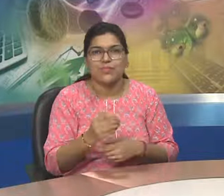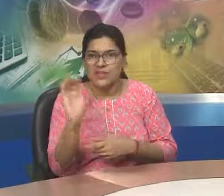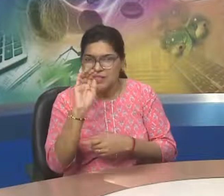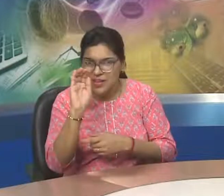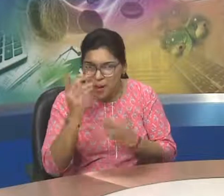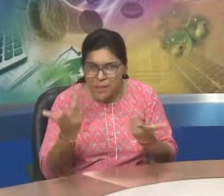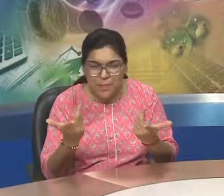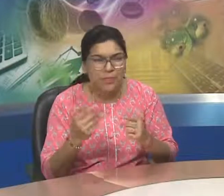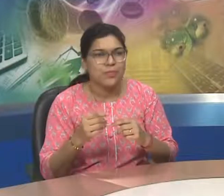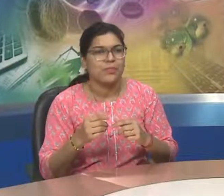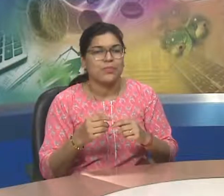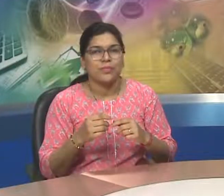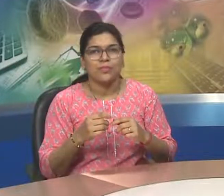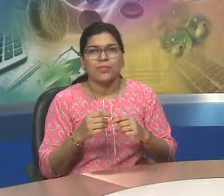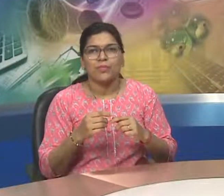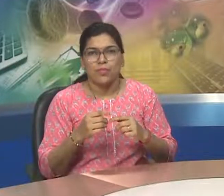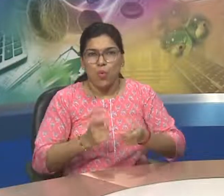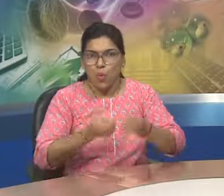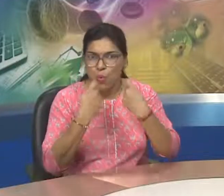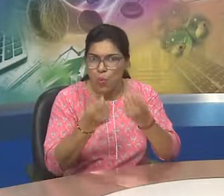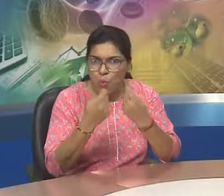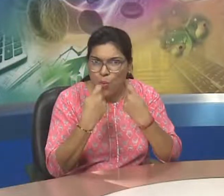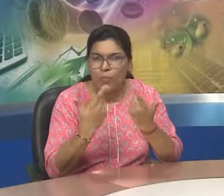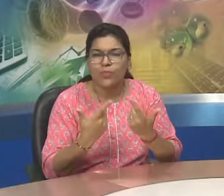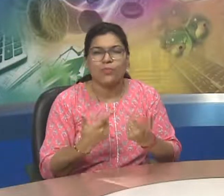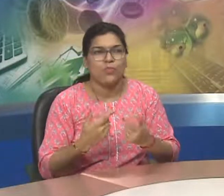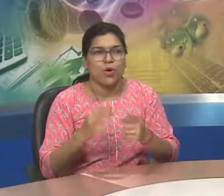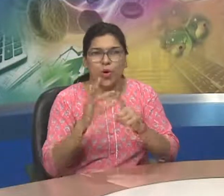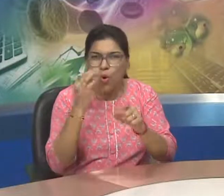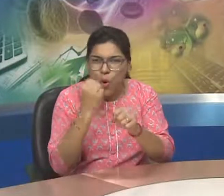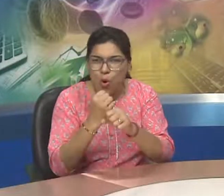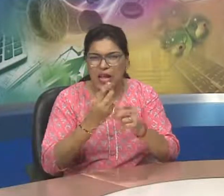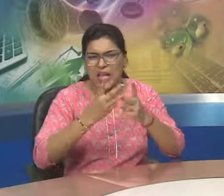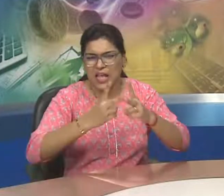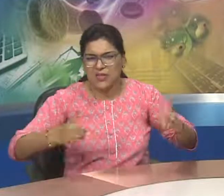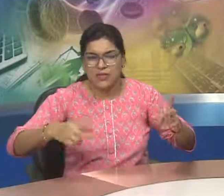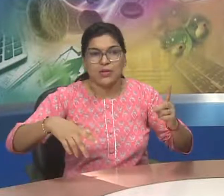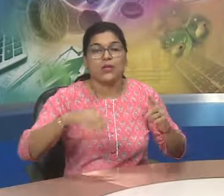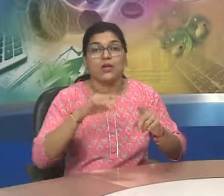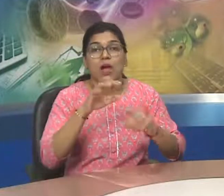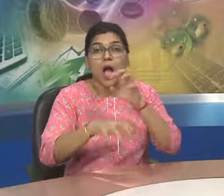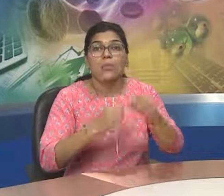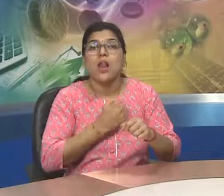animals, and microbes live in fresh water